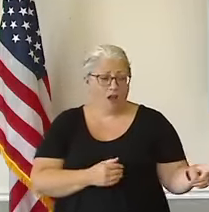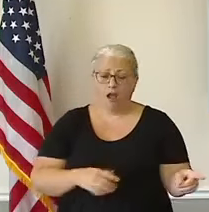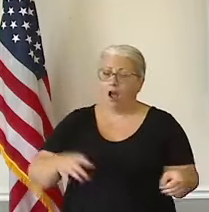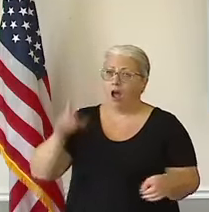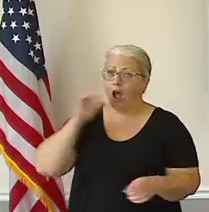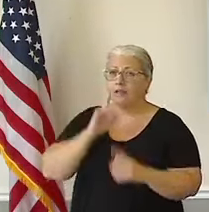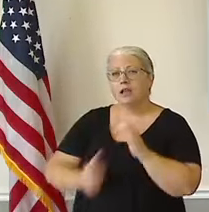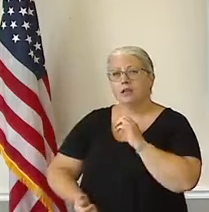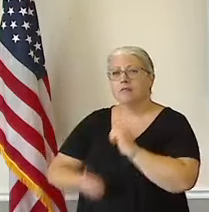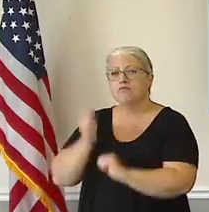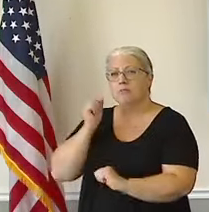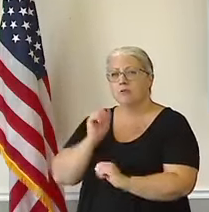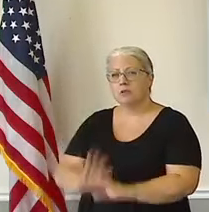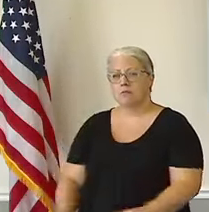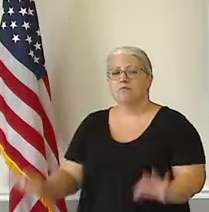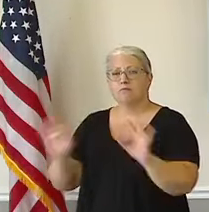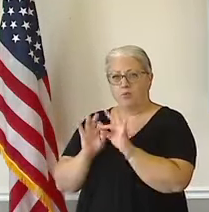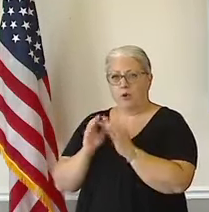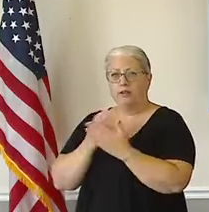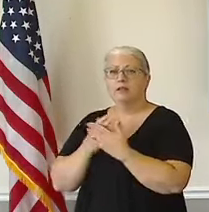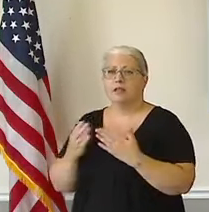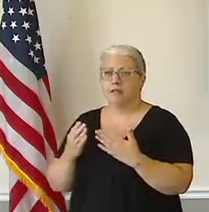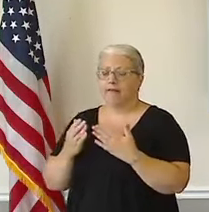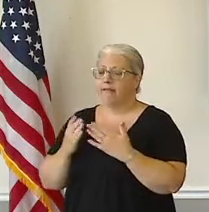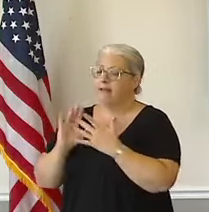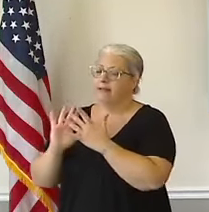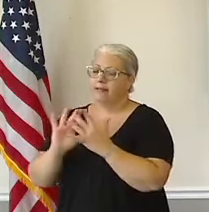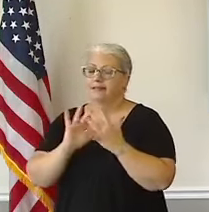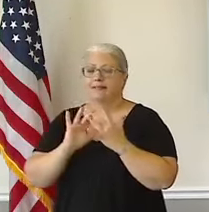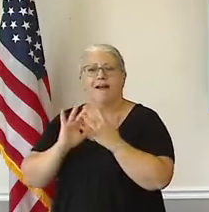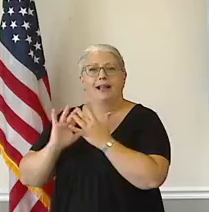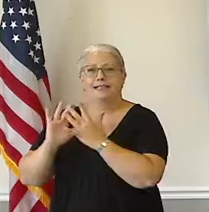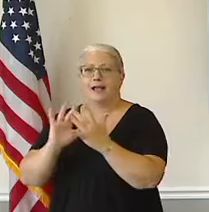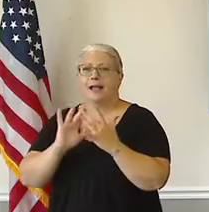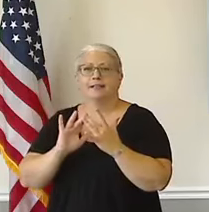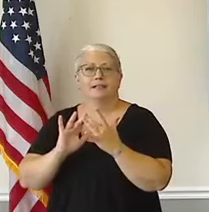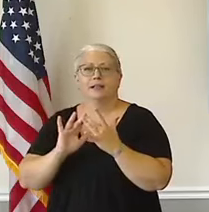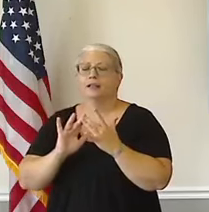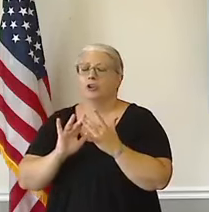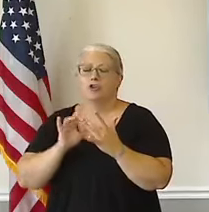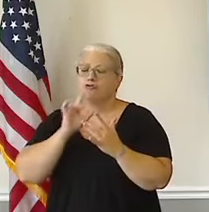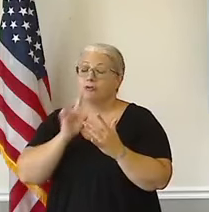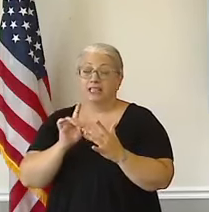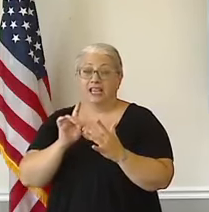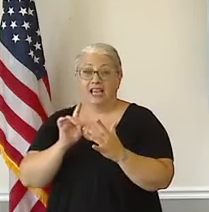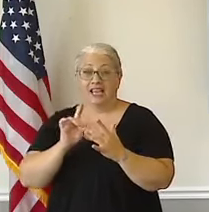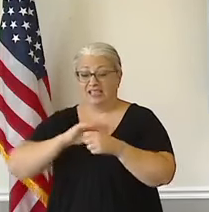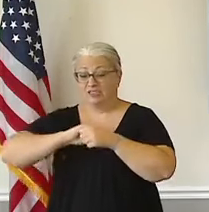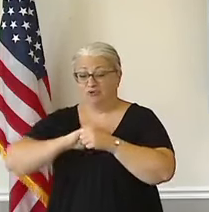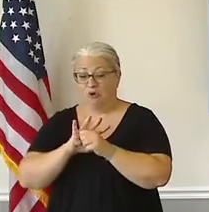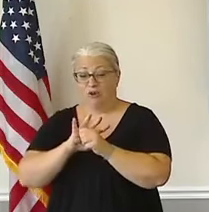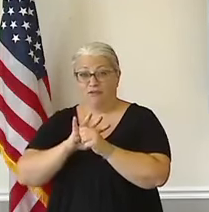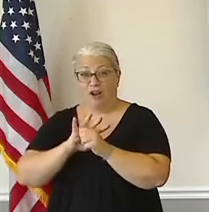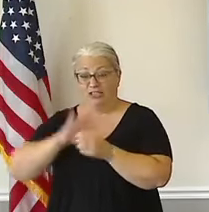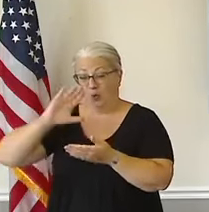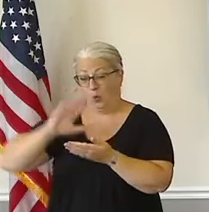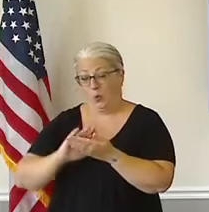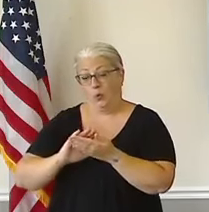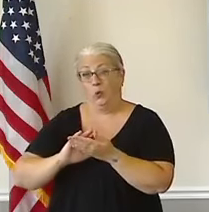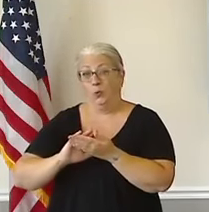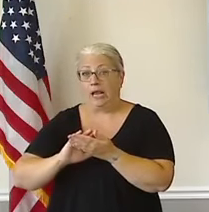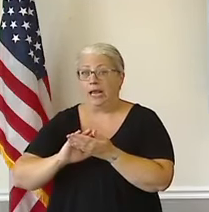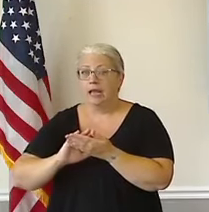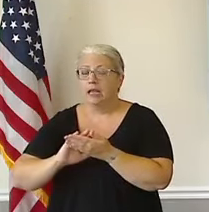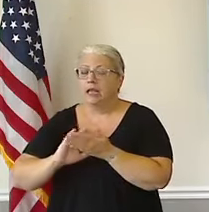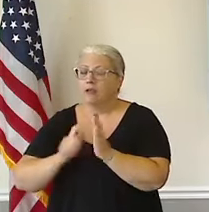thing is, like, for all of us, is that keeping the level of the virus down, it takes all of us, including you that